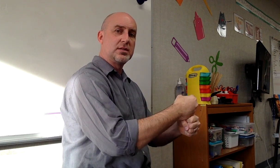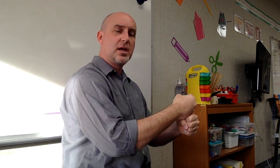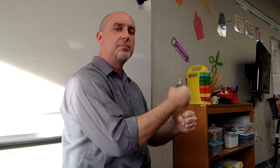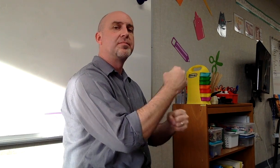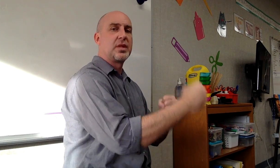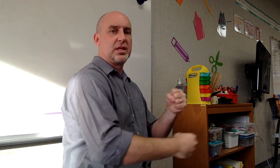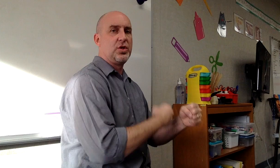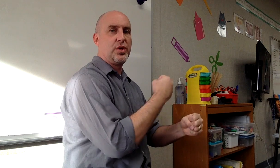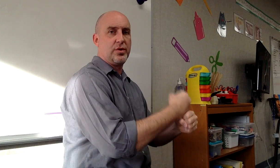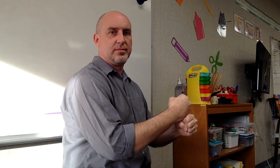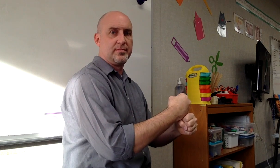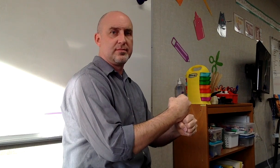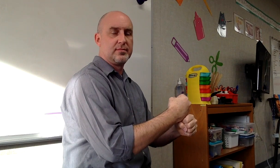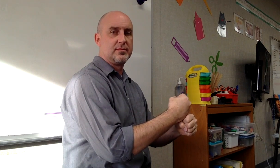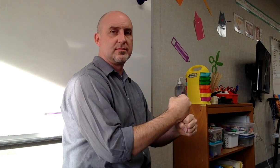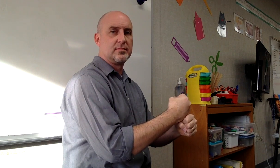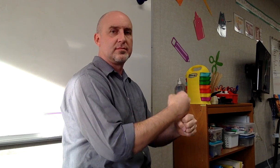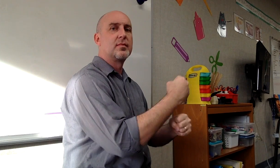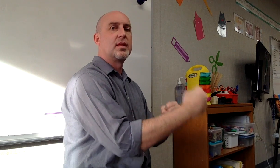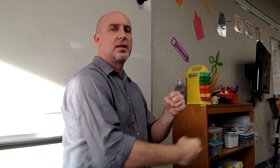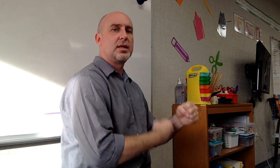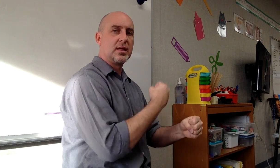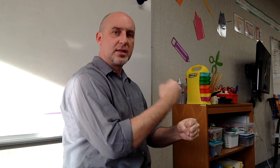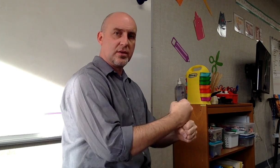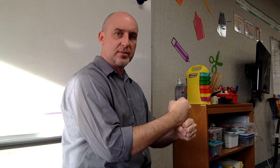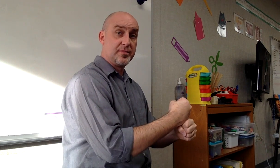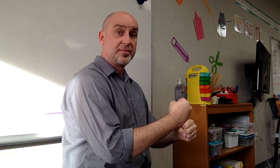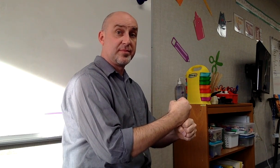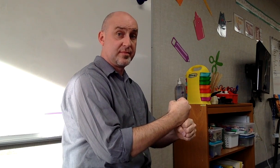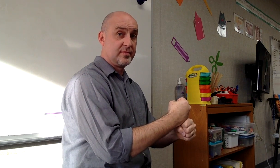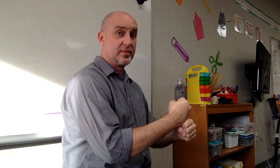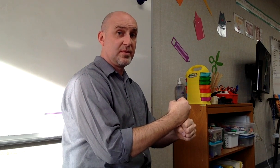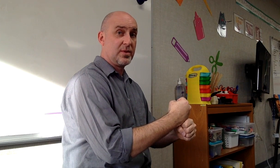top. Year. Year. Okay?